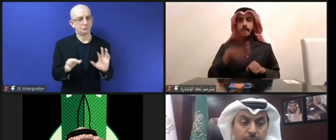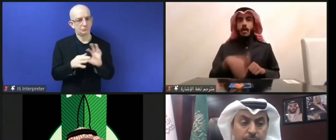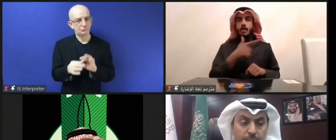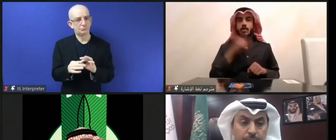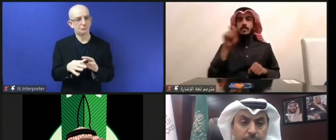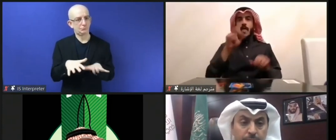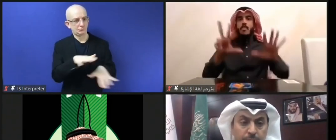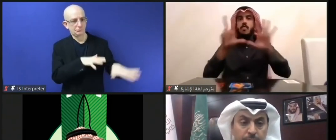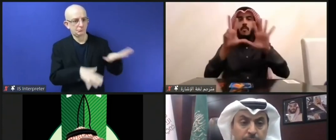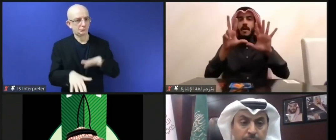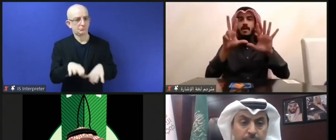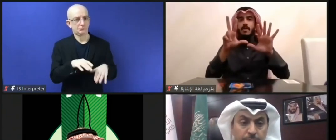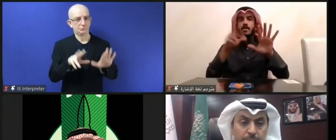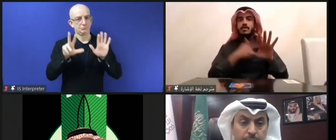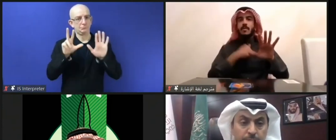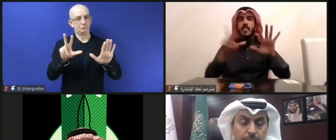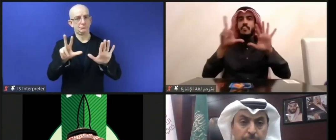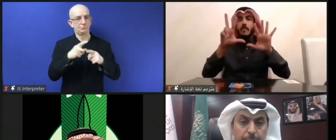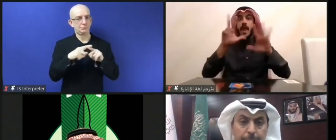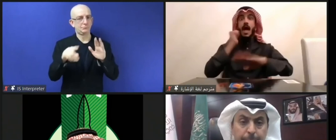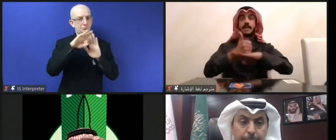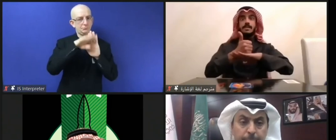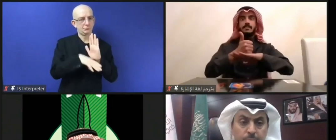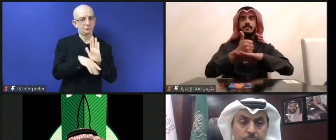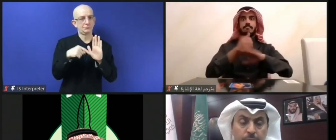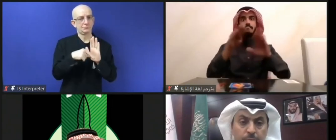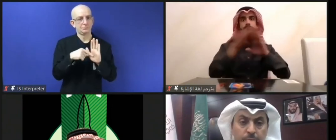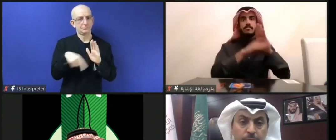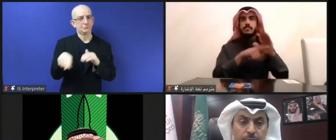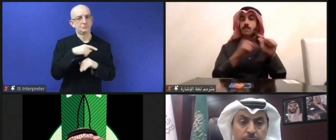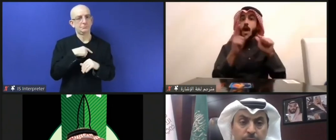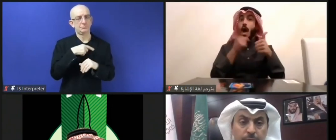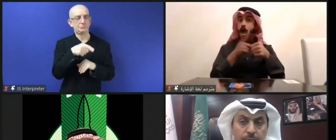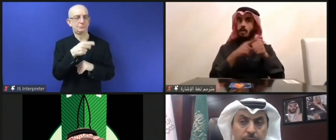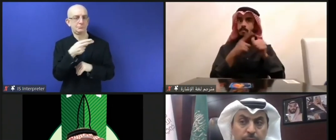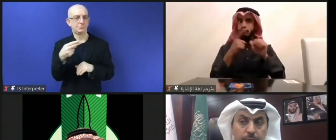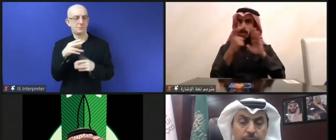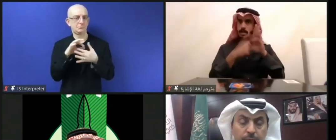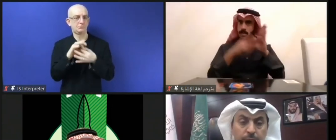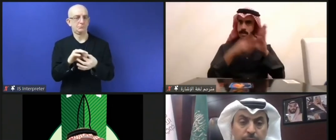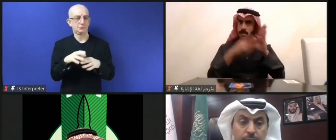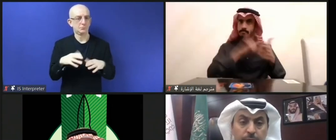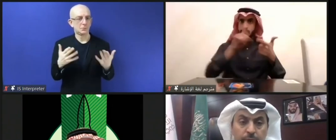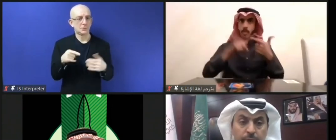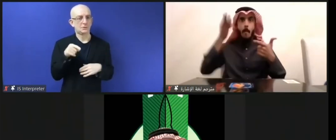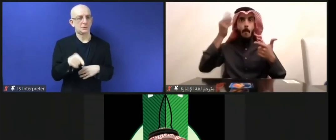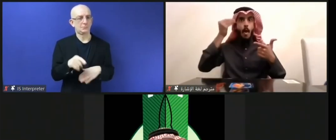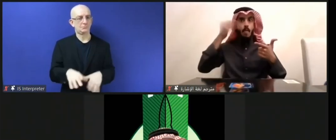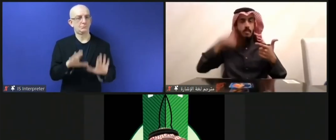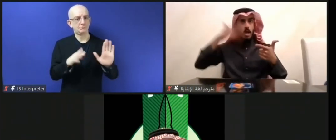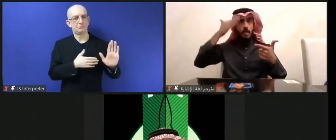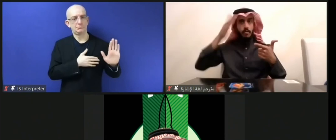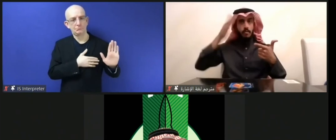standards, which is the commitment, then the knowledge, then the requirement, the